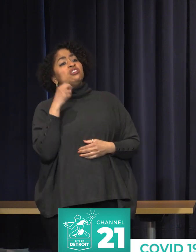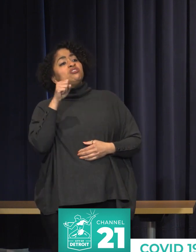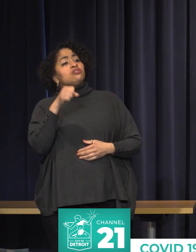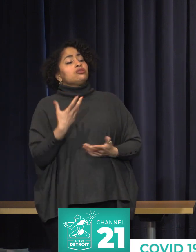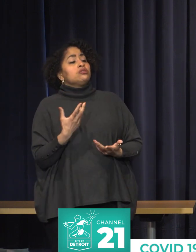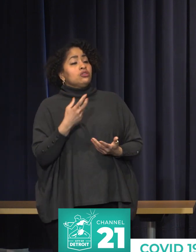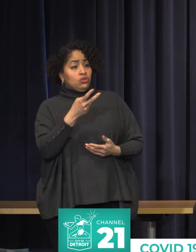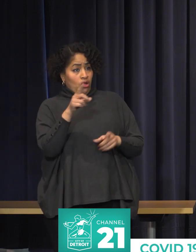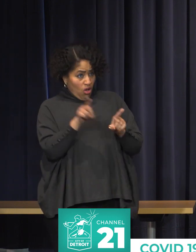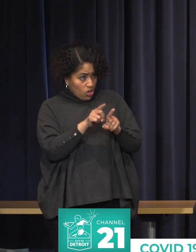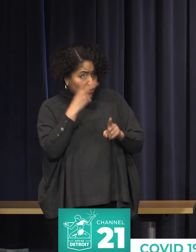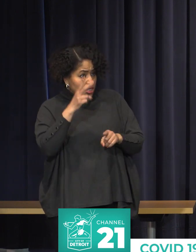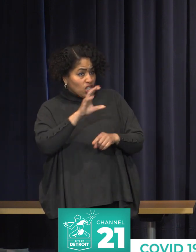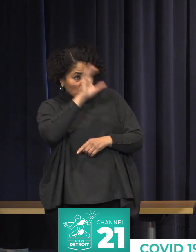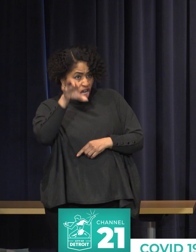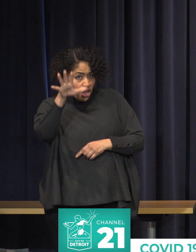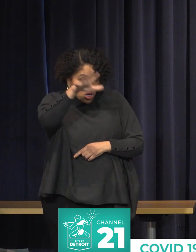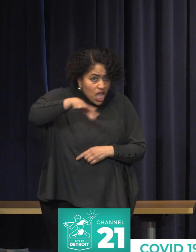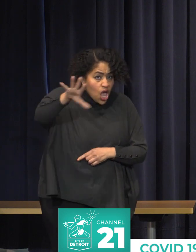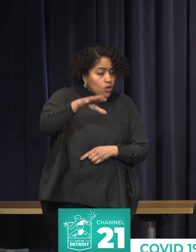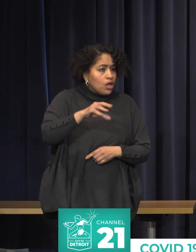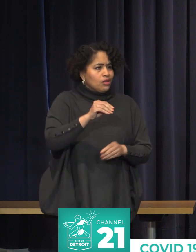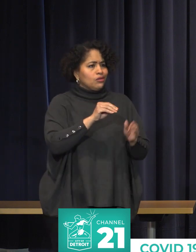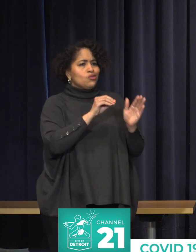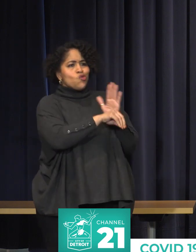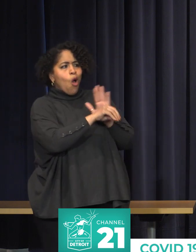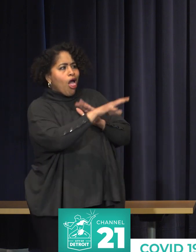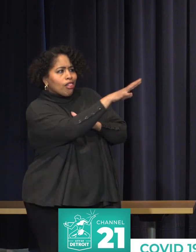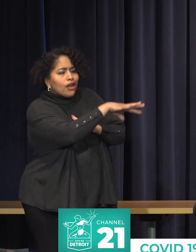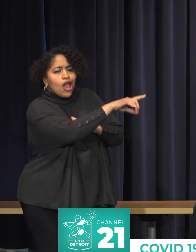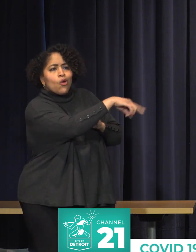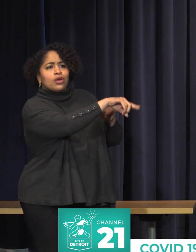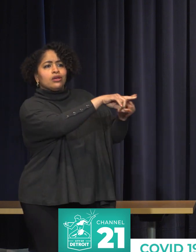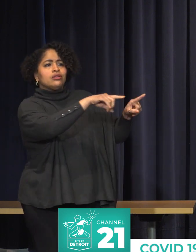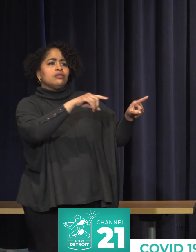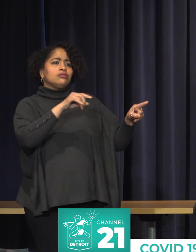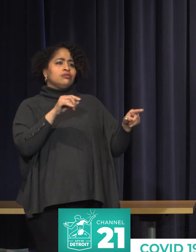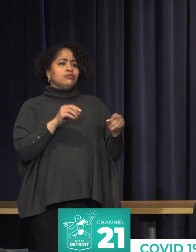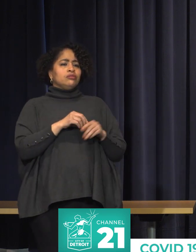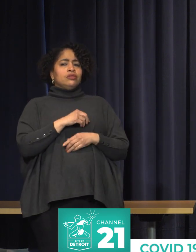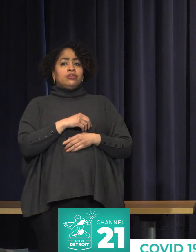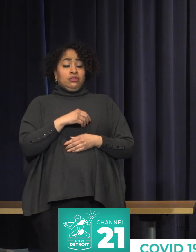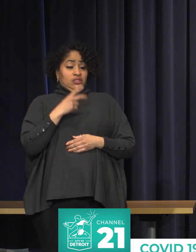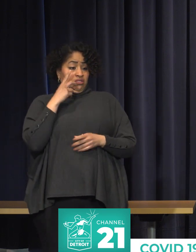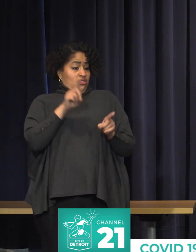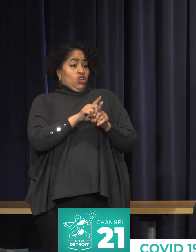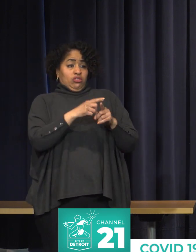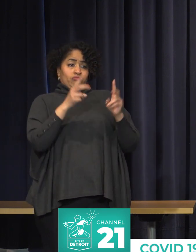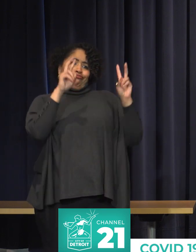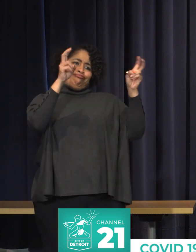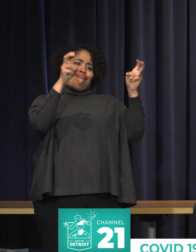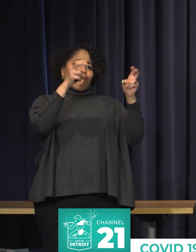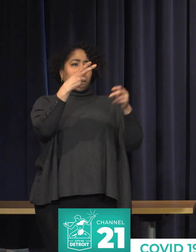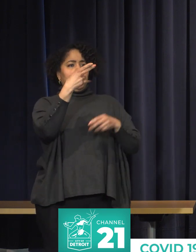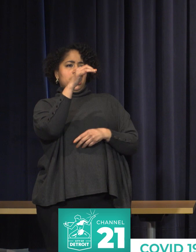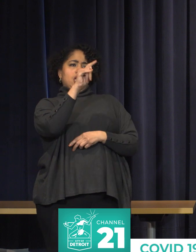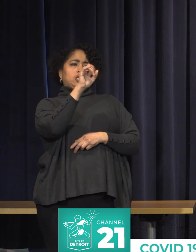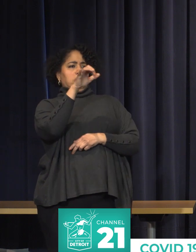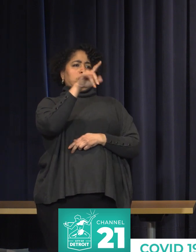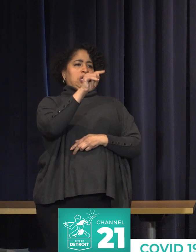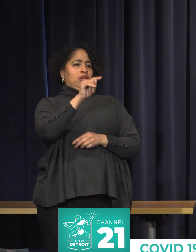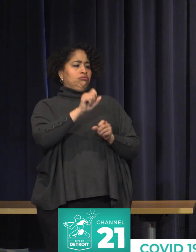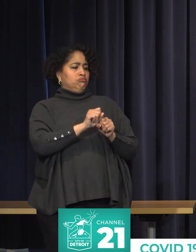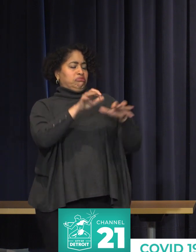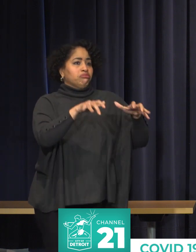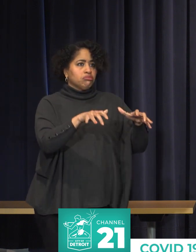seeing the Chicago area and the New Orleans area are also hot spots, and you're going to see this, I think.